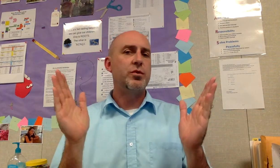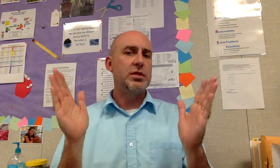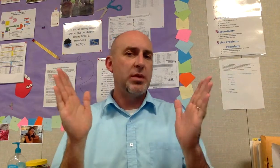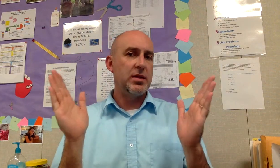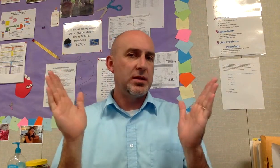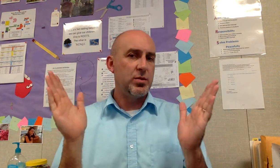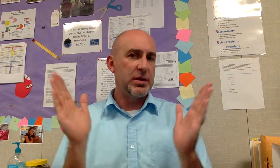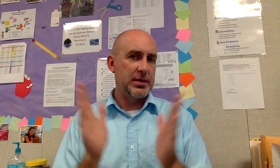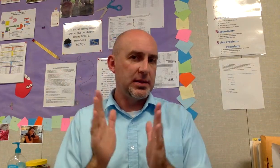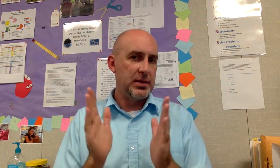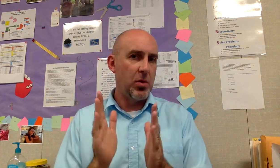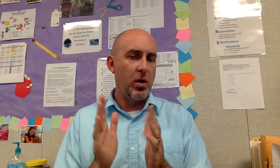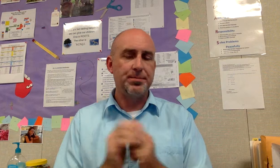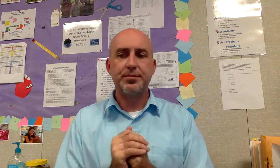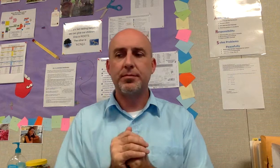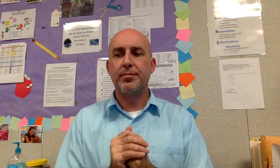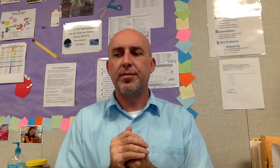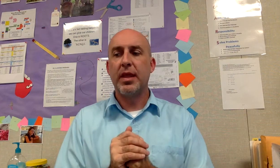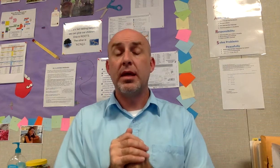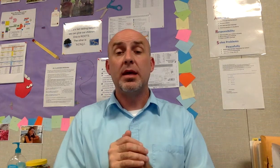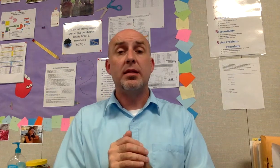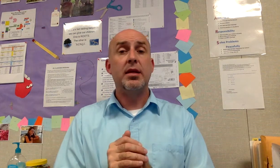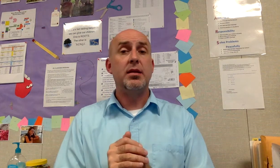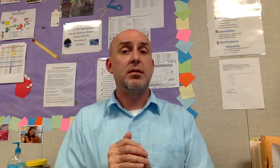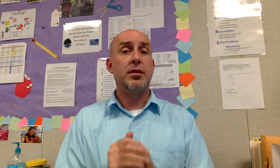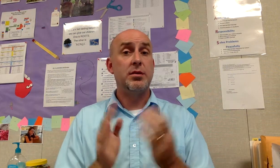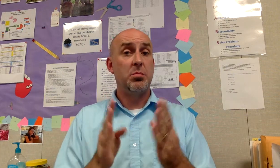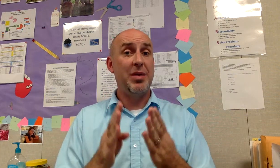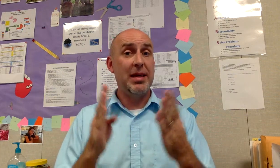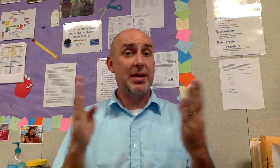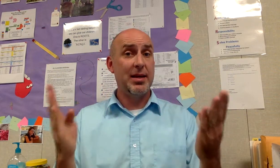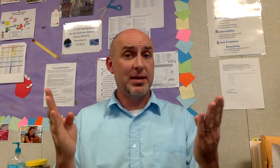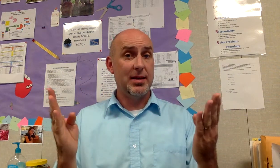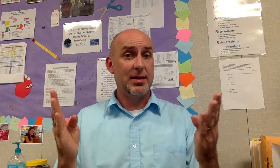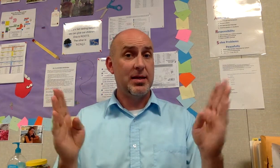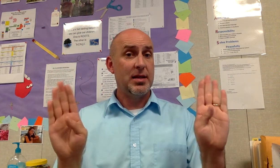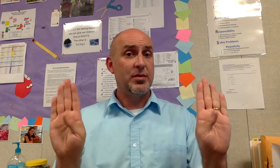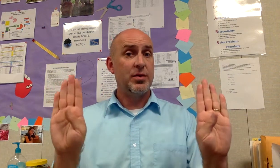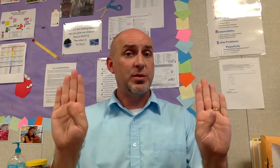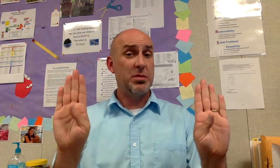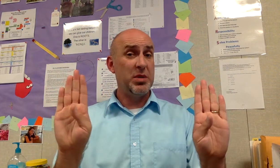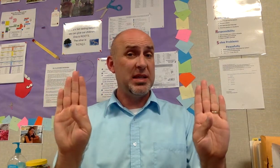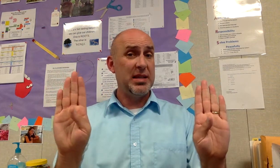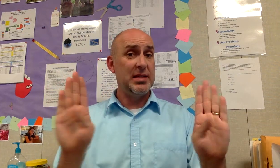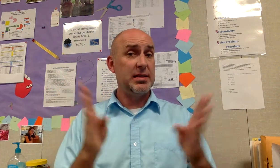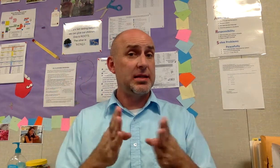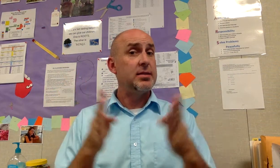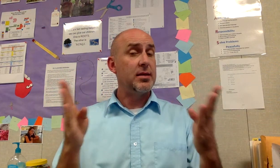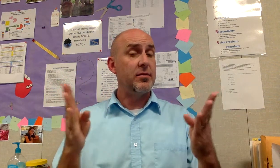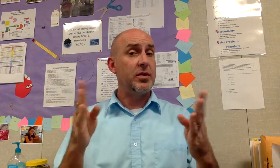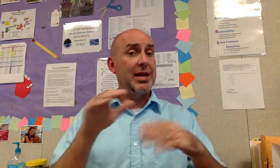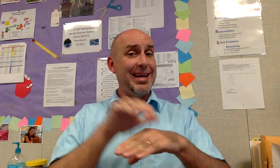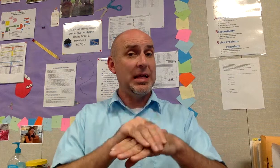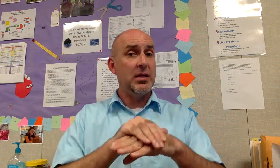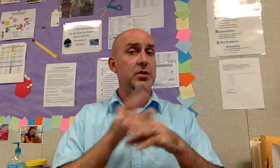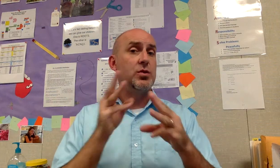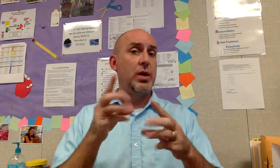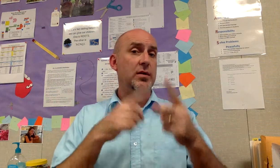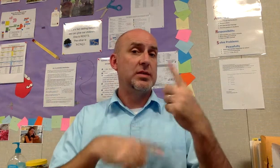the spelling test, we're basically saying small. Then there's big. If you do it with B's, that's a very English way of